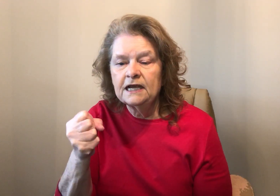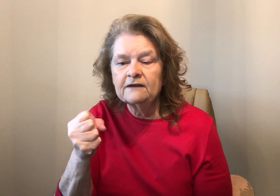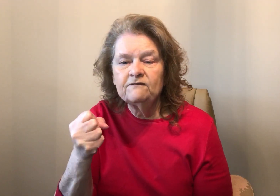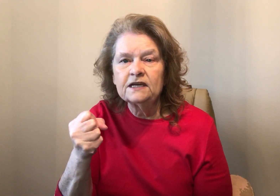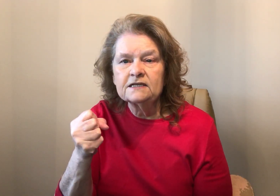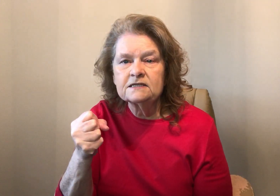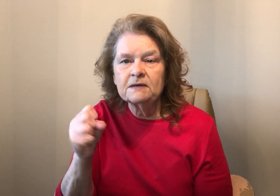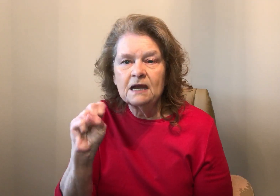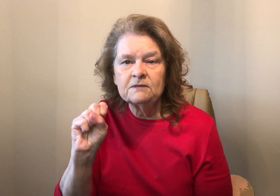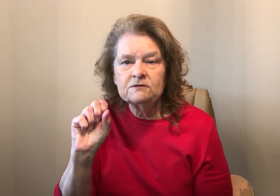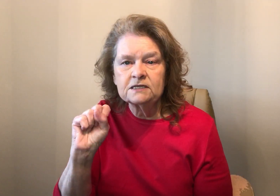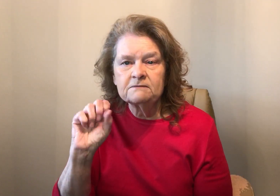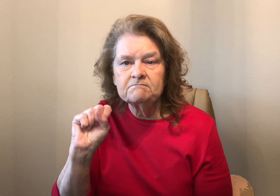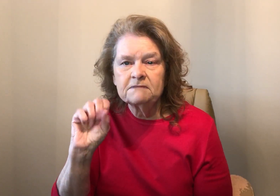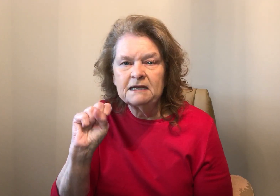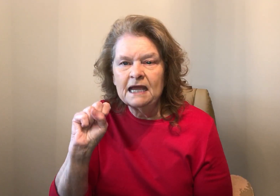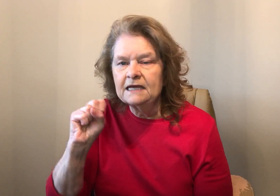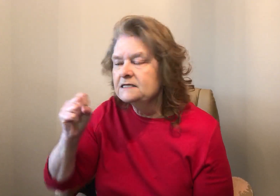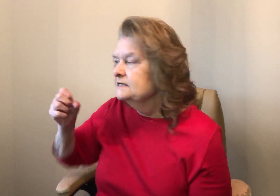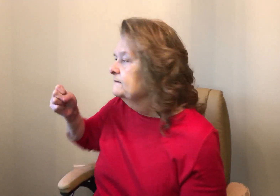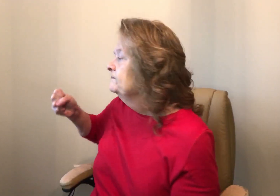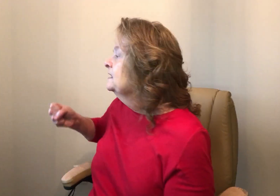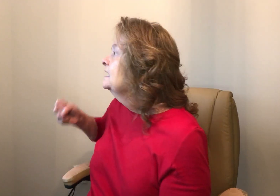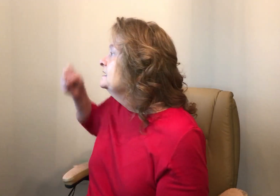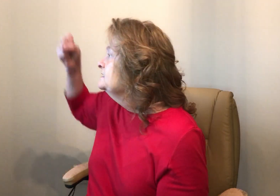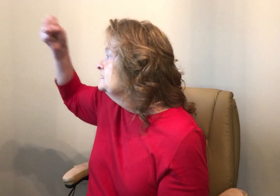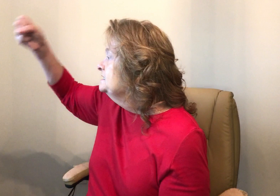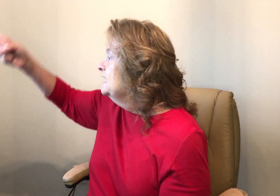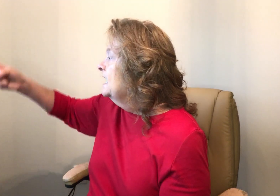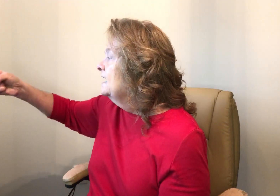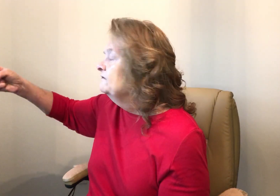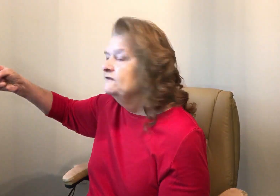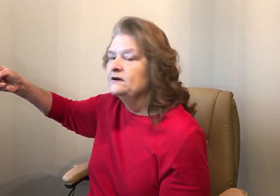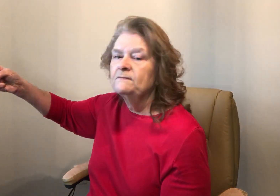a fist, but I'm using an S. Staff.